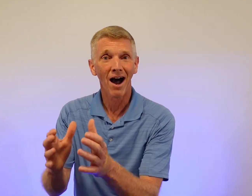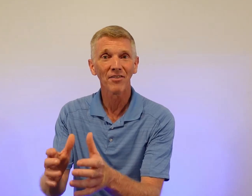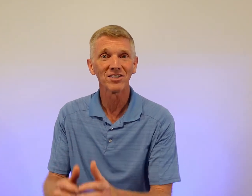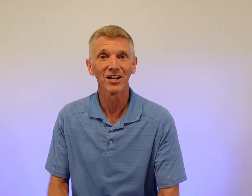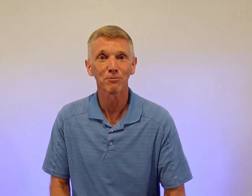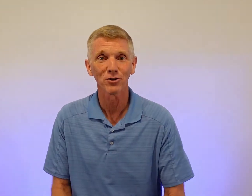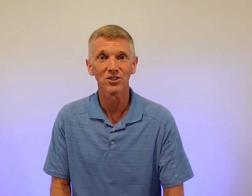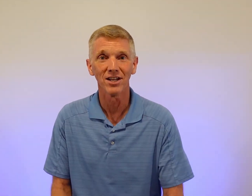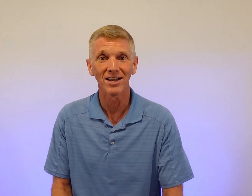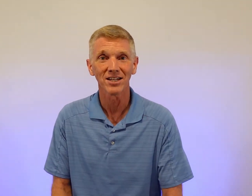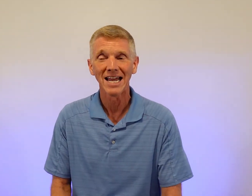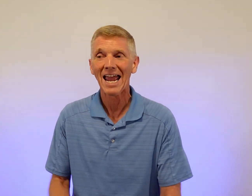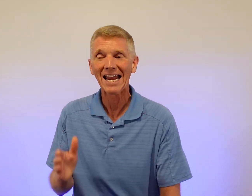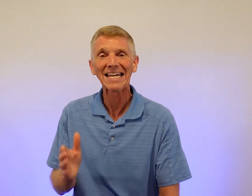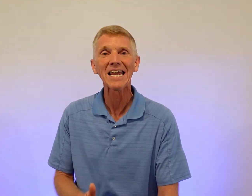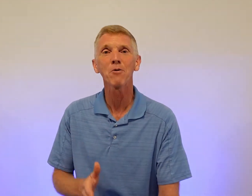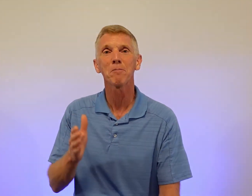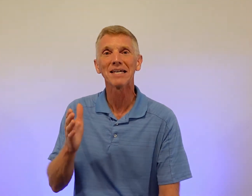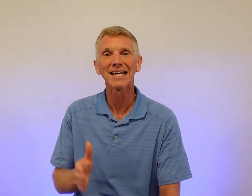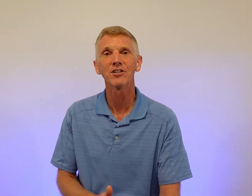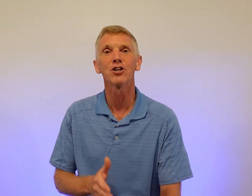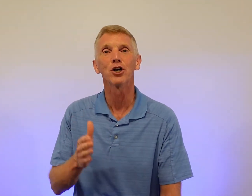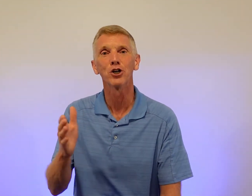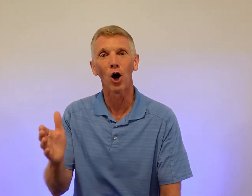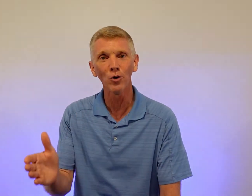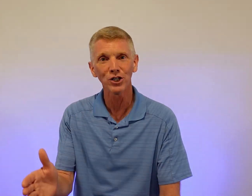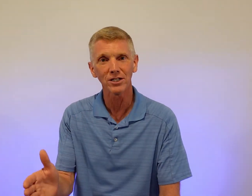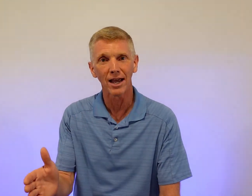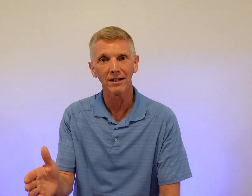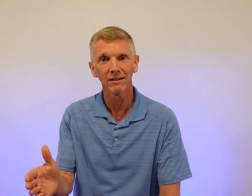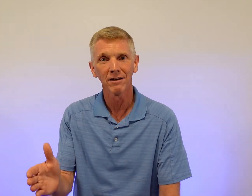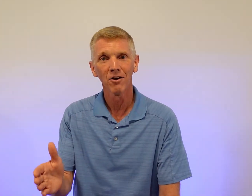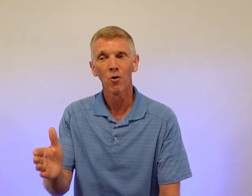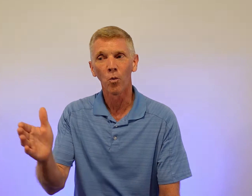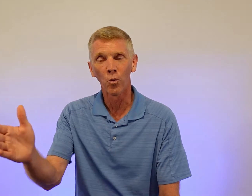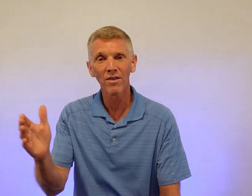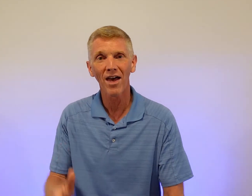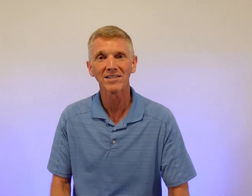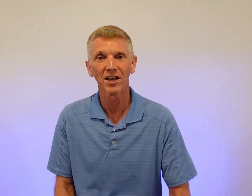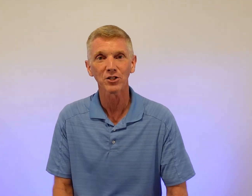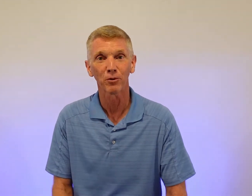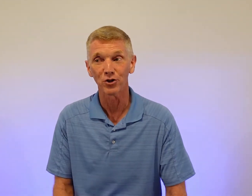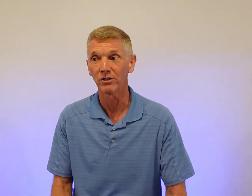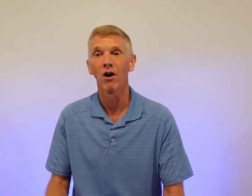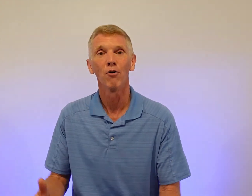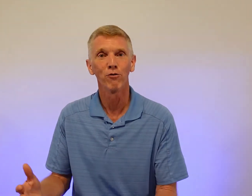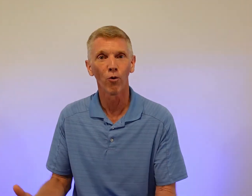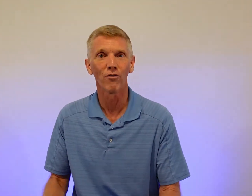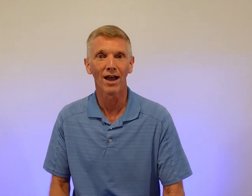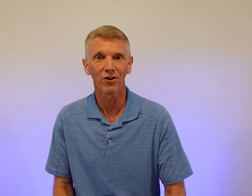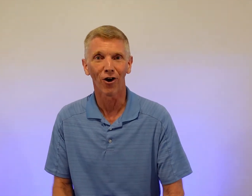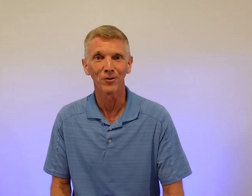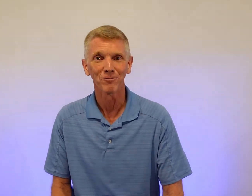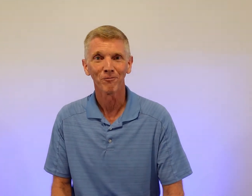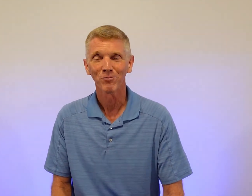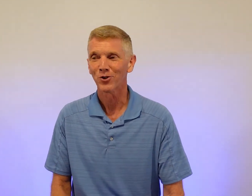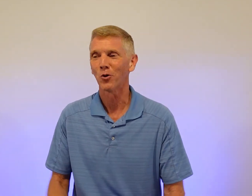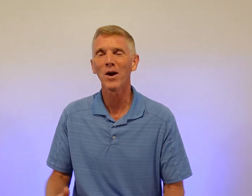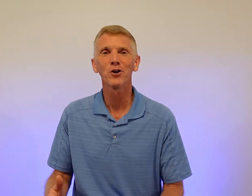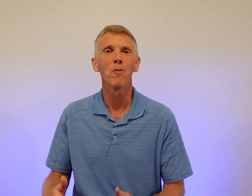the salesperson's desk and he would begin to negotiate with that salesperson for that car. So we'd go